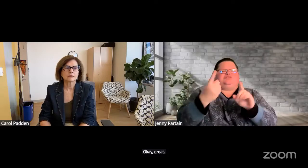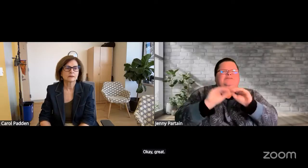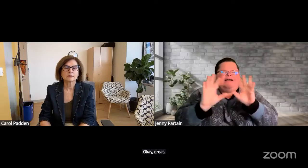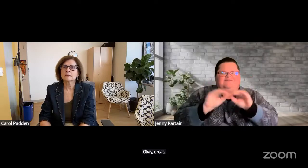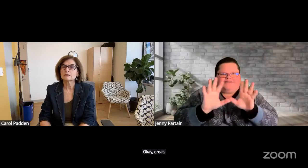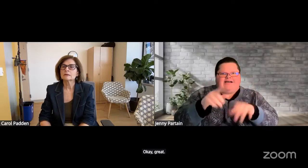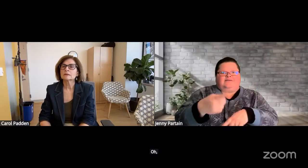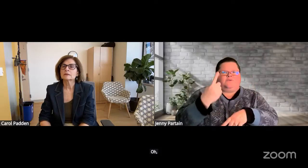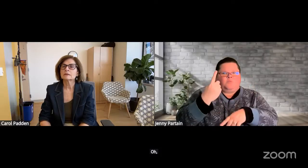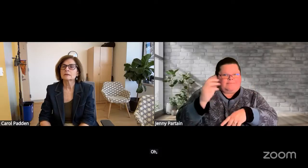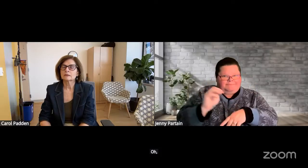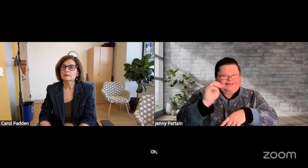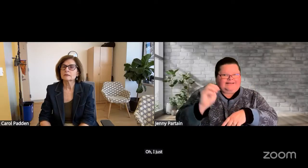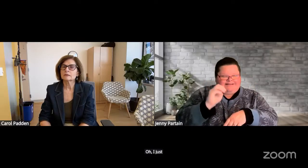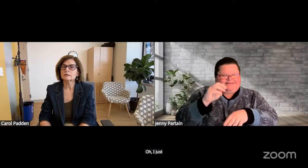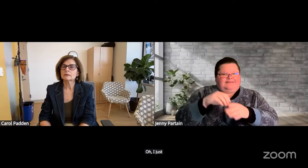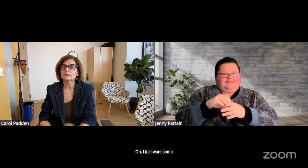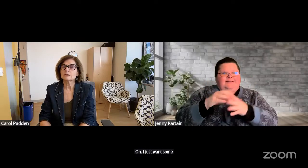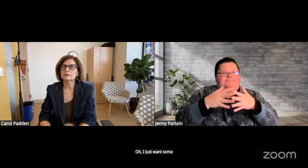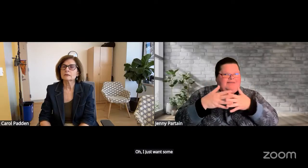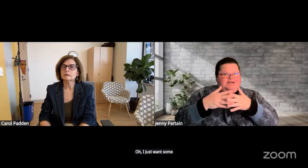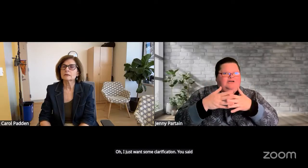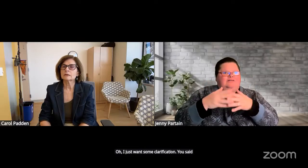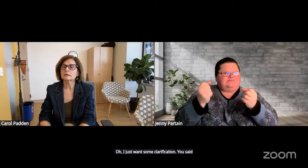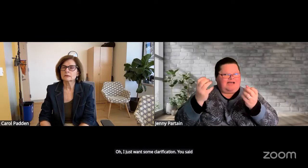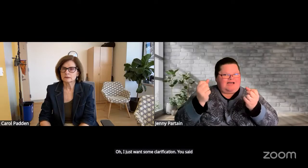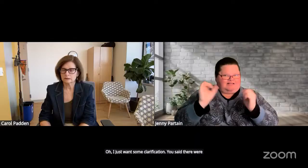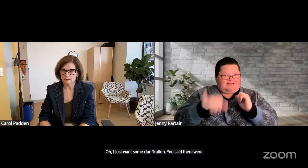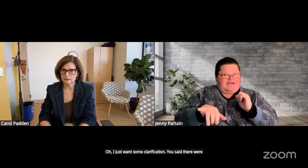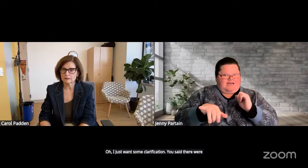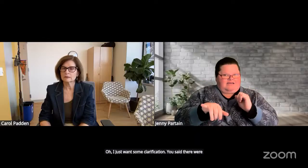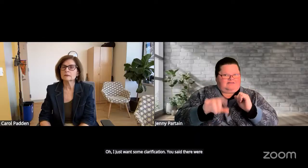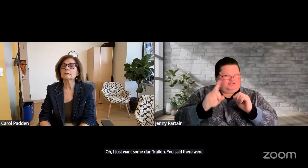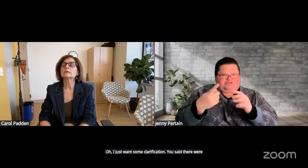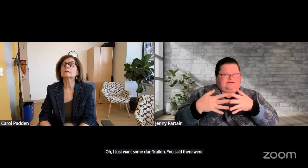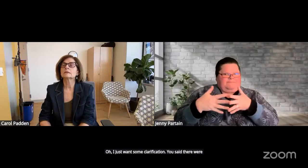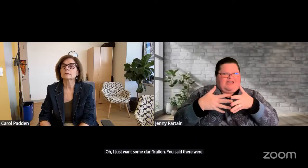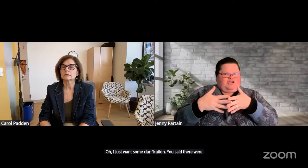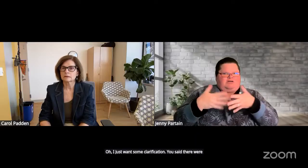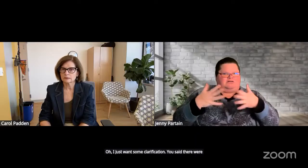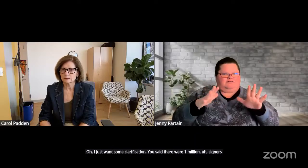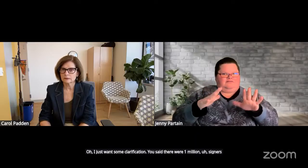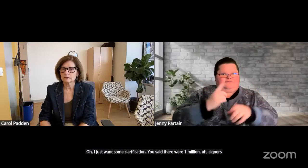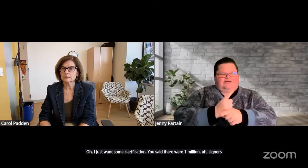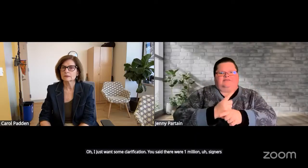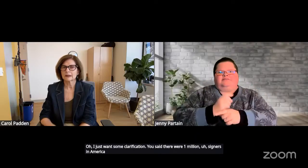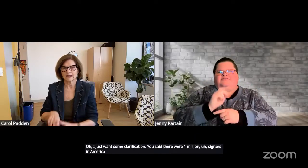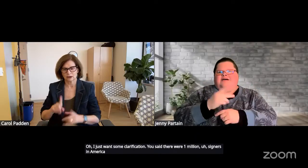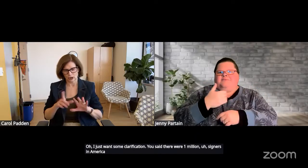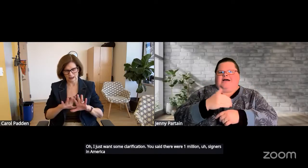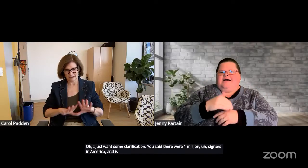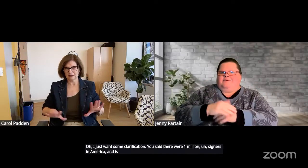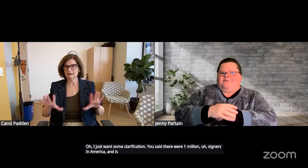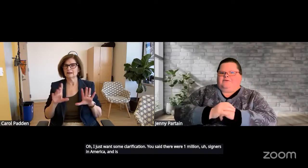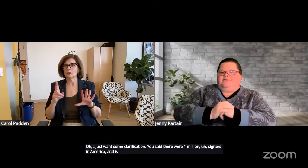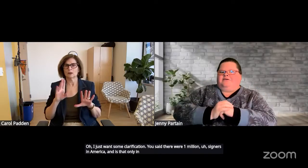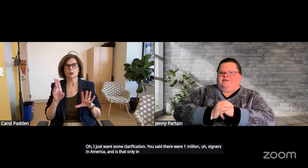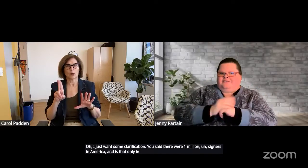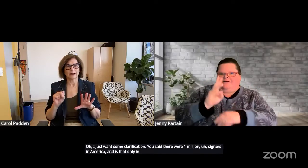Oh, I just want some clarification. You said there were 1 million signers in America, and is that only in America? Is that what?